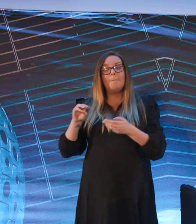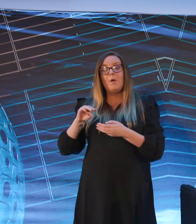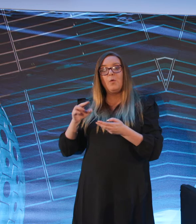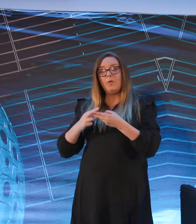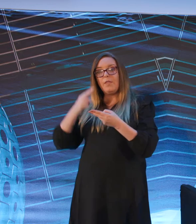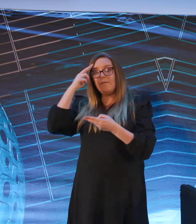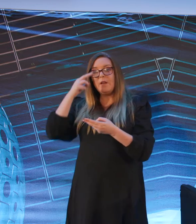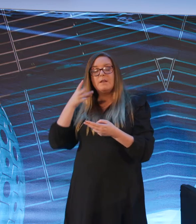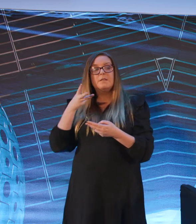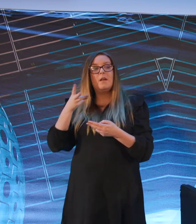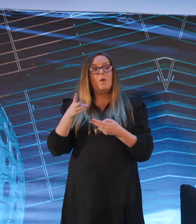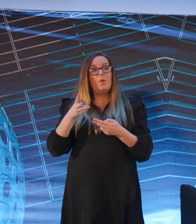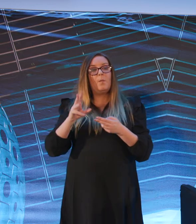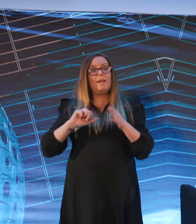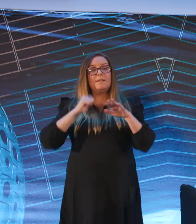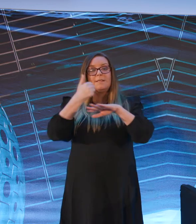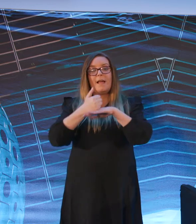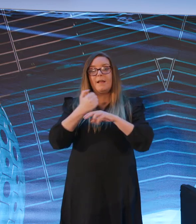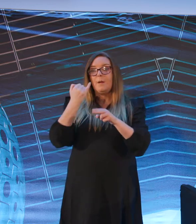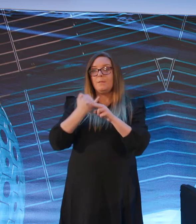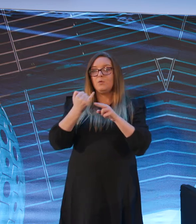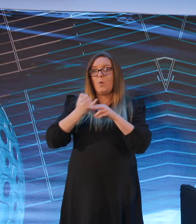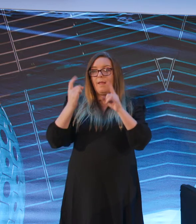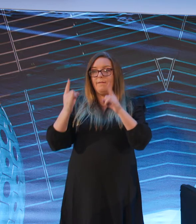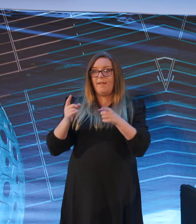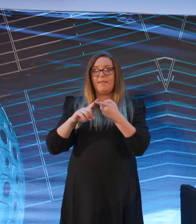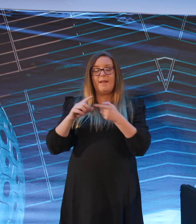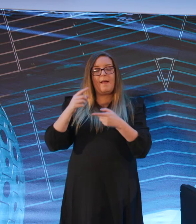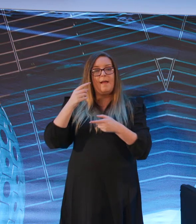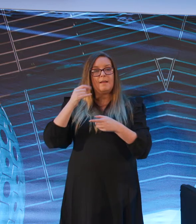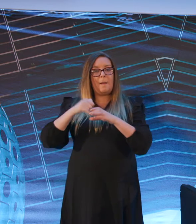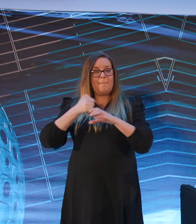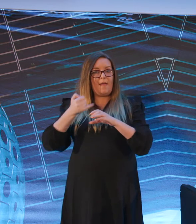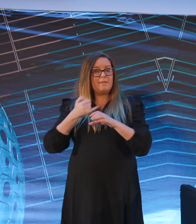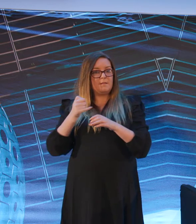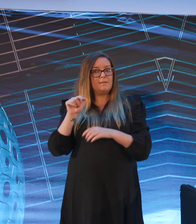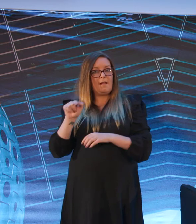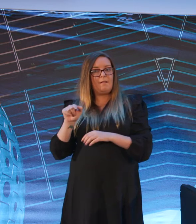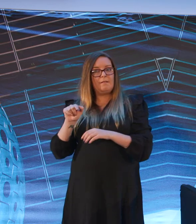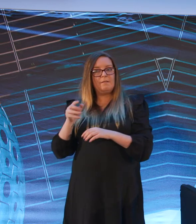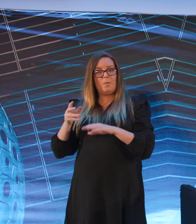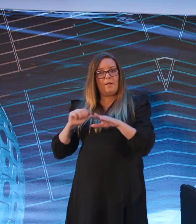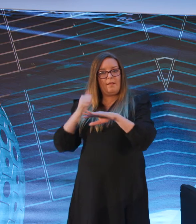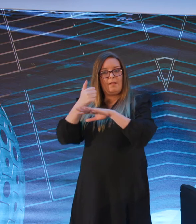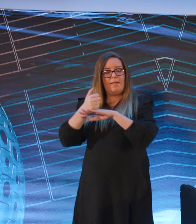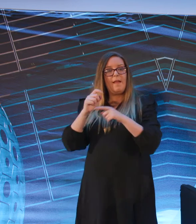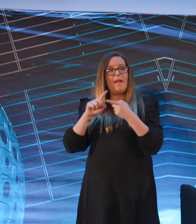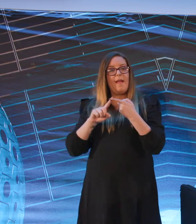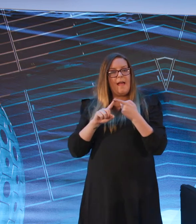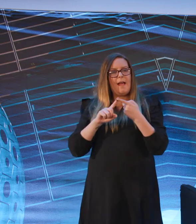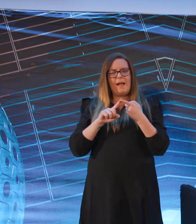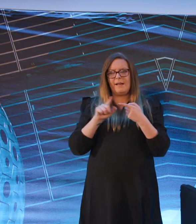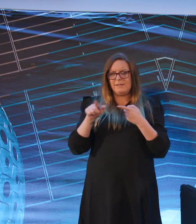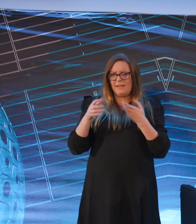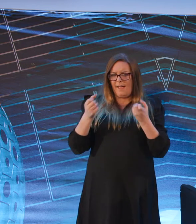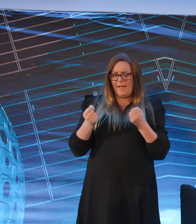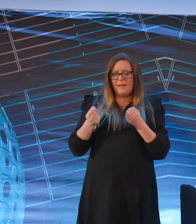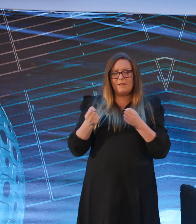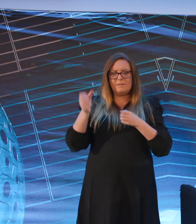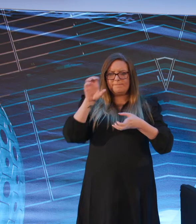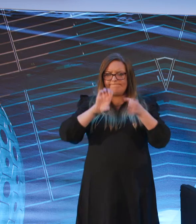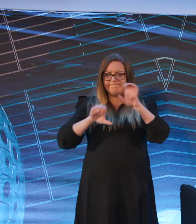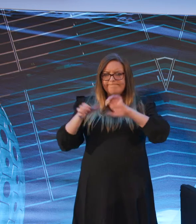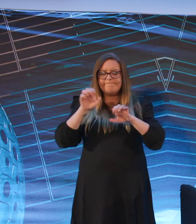on establishing a School of Health and Medicine, and this initiative leverages the current expertise of sciences,